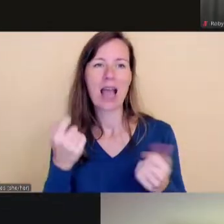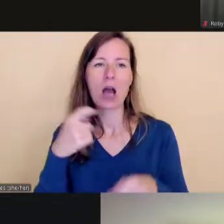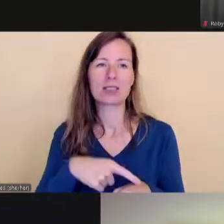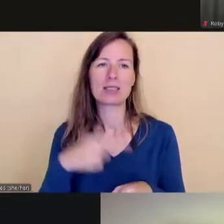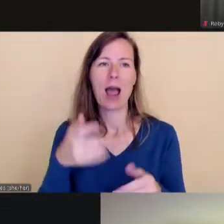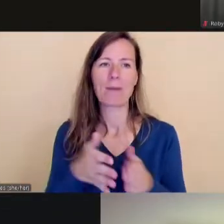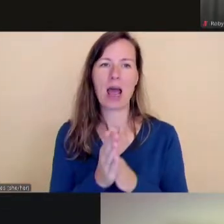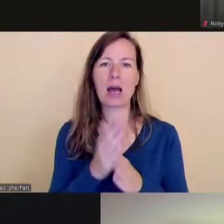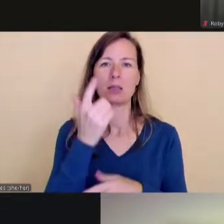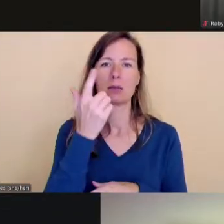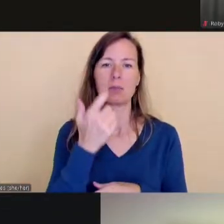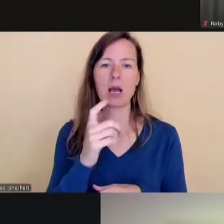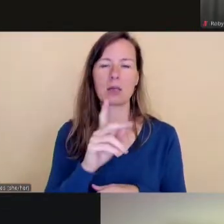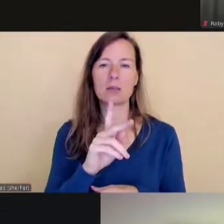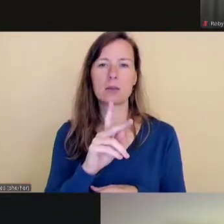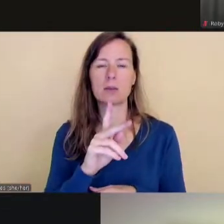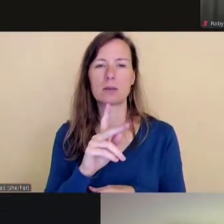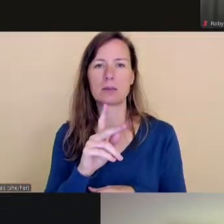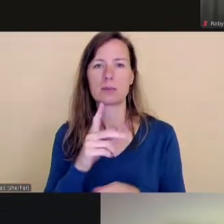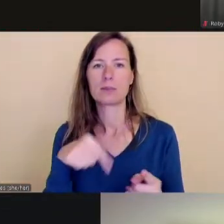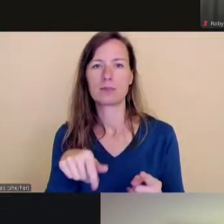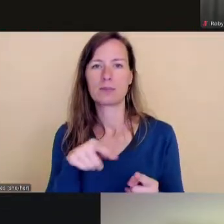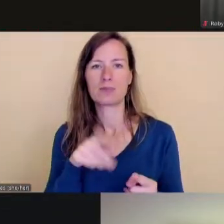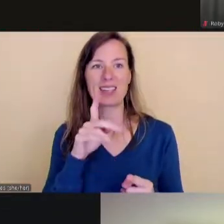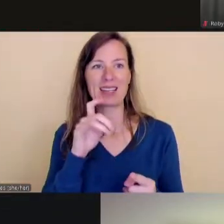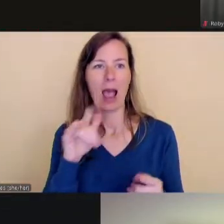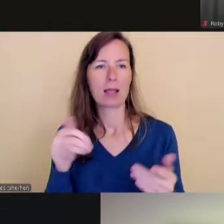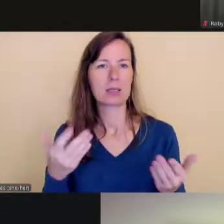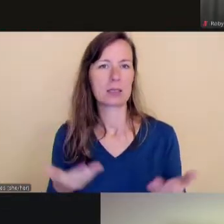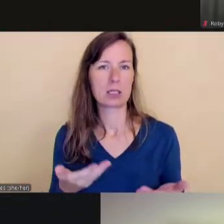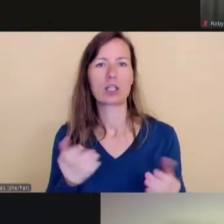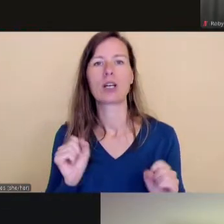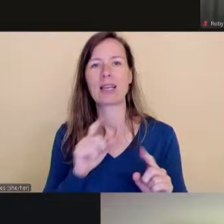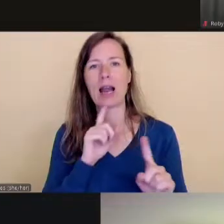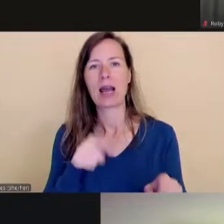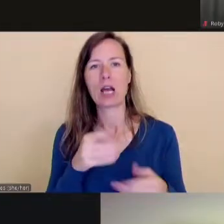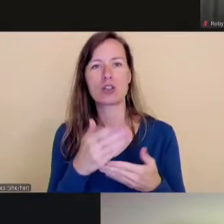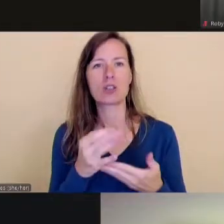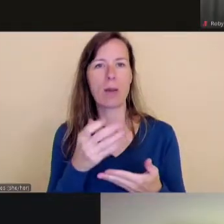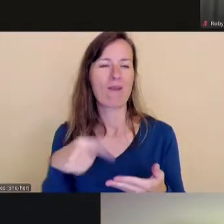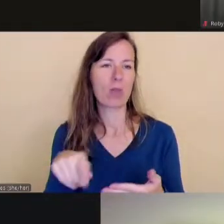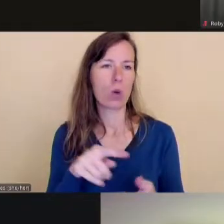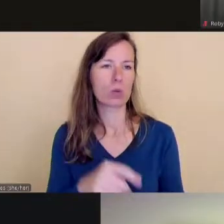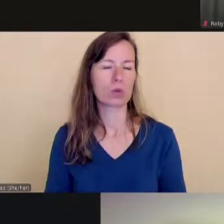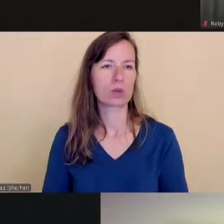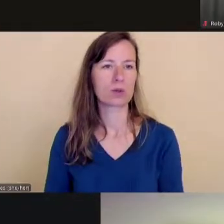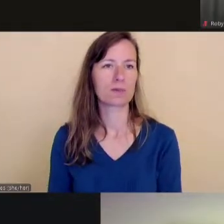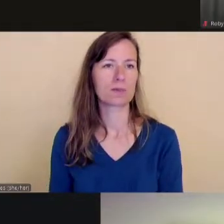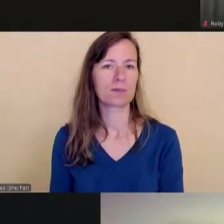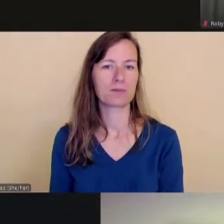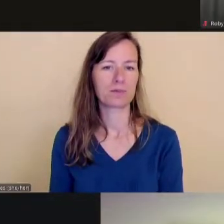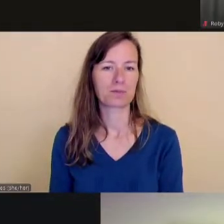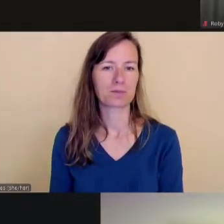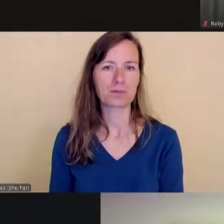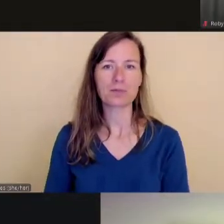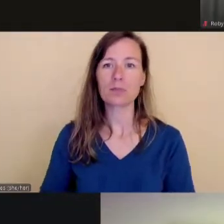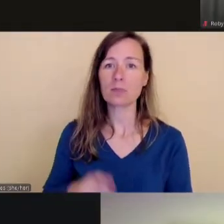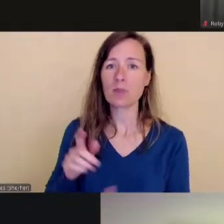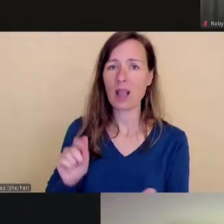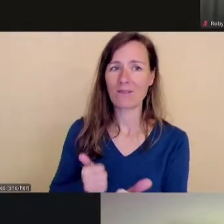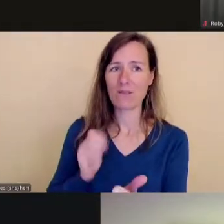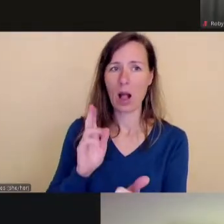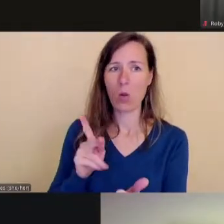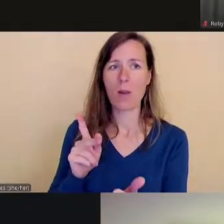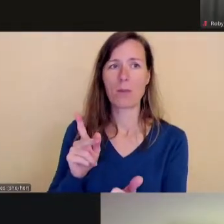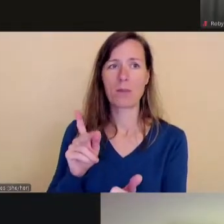is on, and he may be able to answer some of those. Just a follow-up regarding